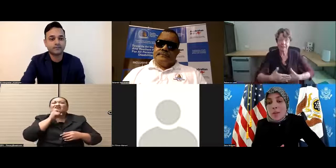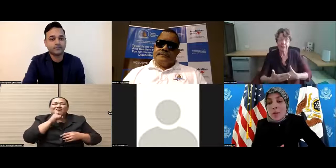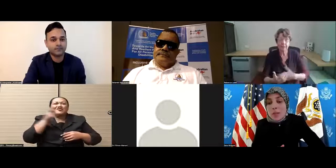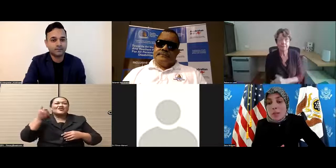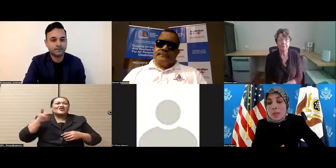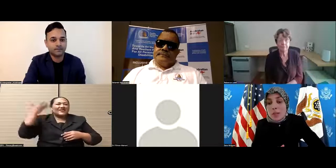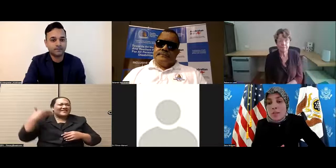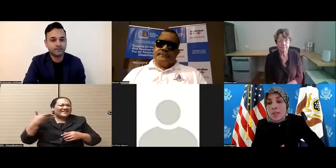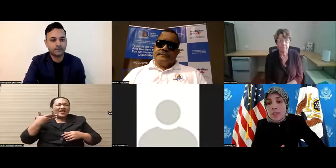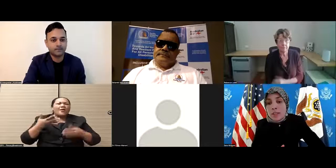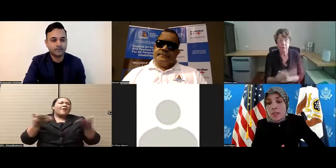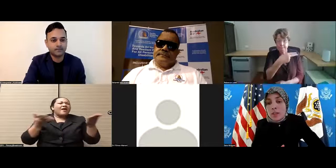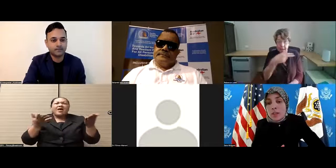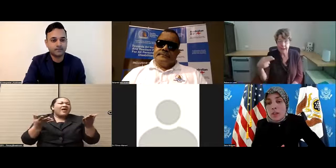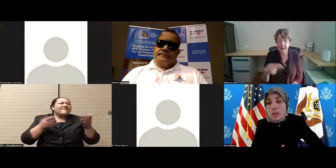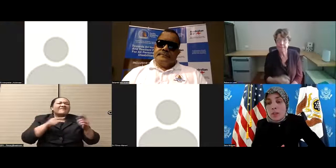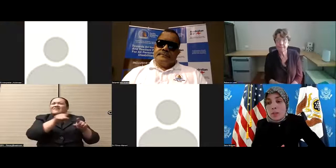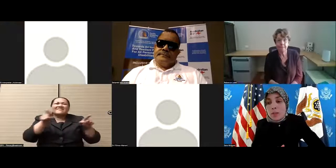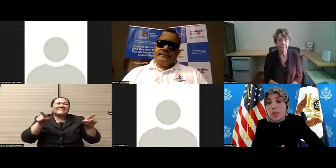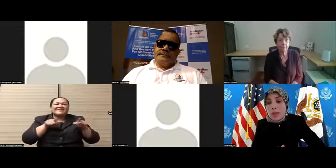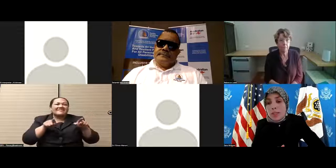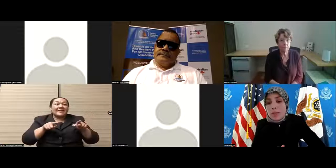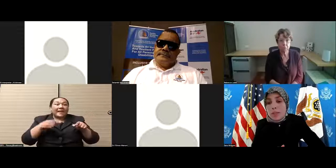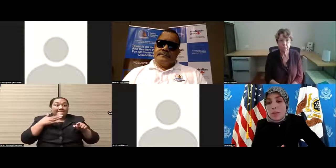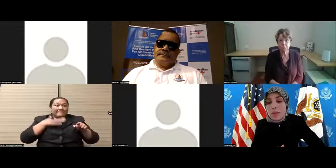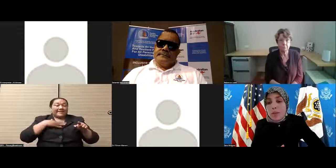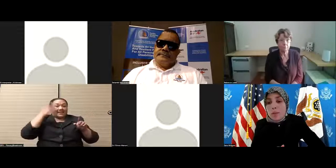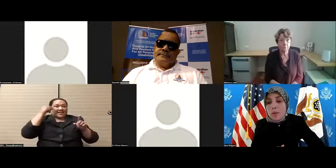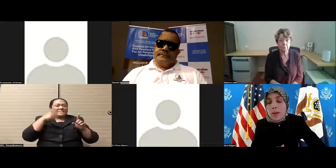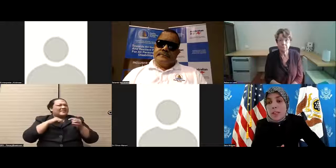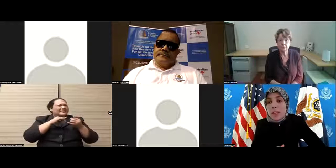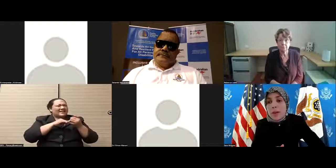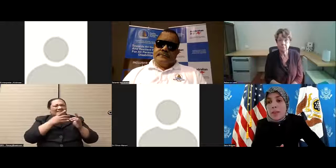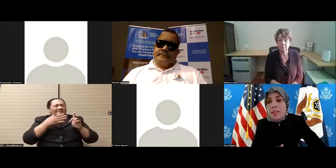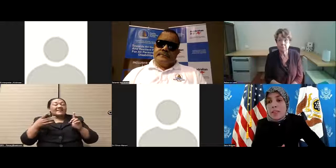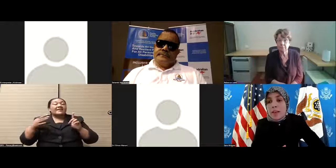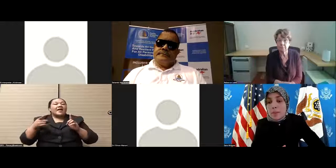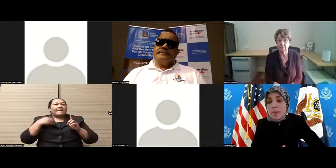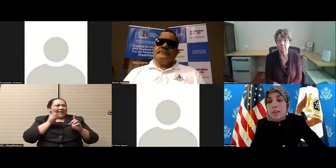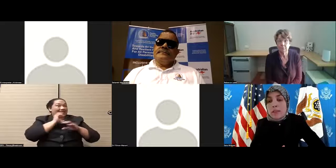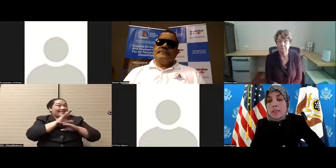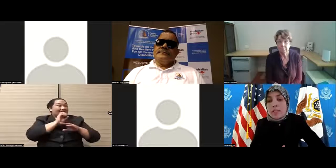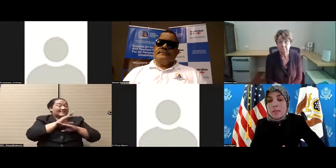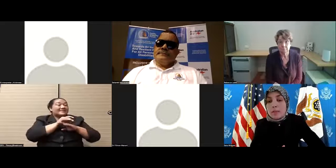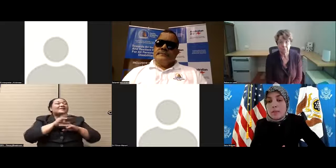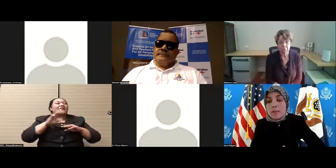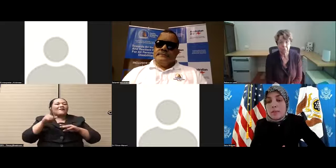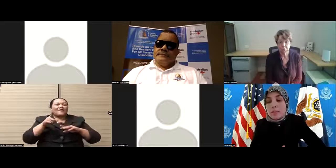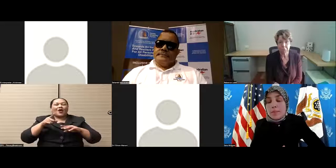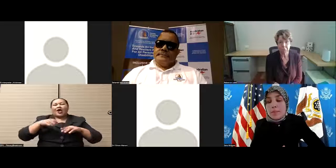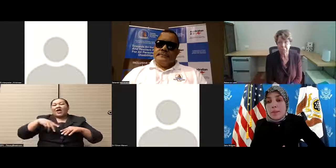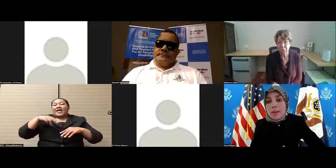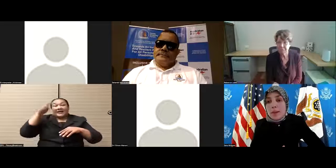and I'm the US Special Advisor on International Disability Rights. Before I start, I'm gonna say a very simple